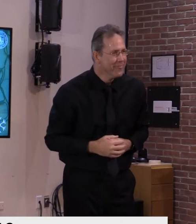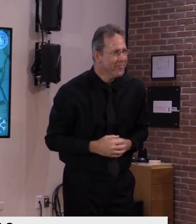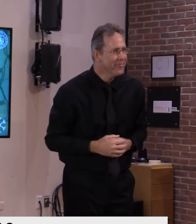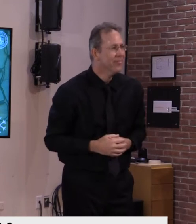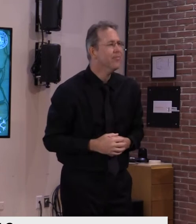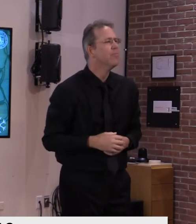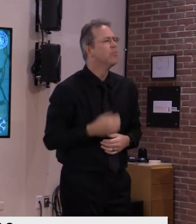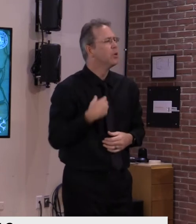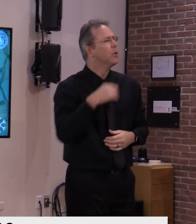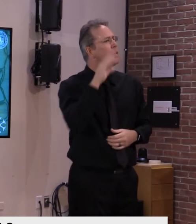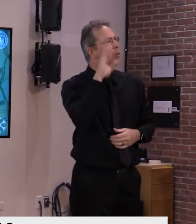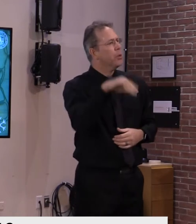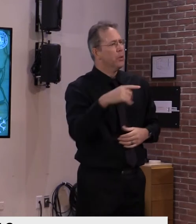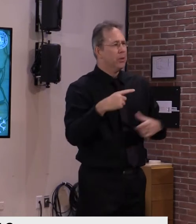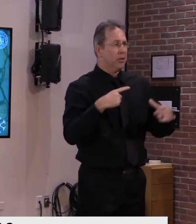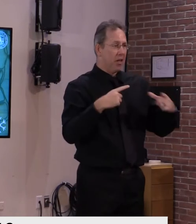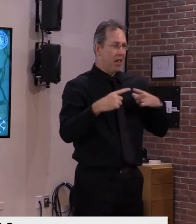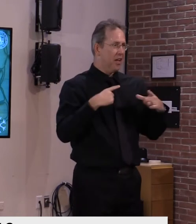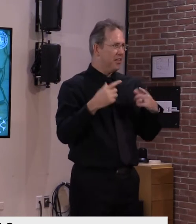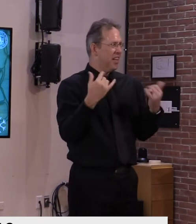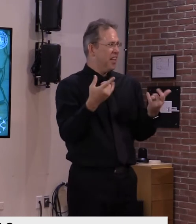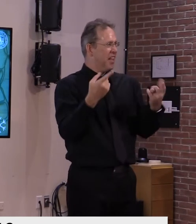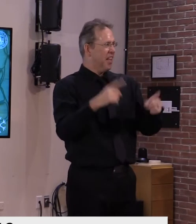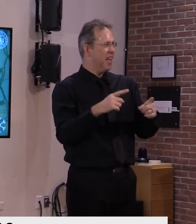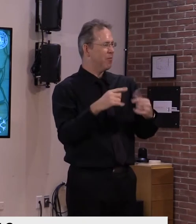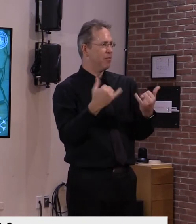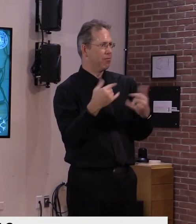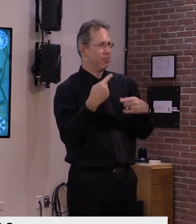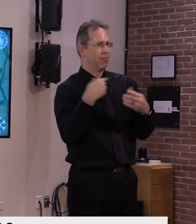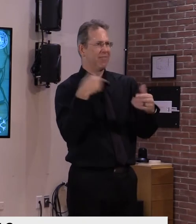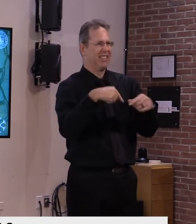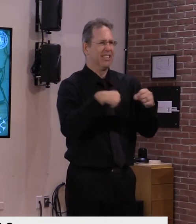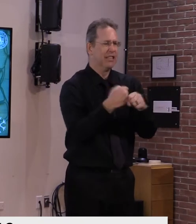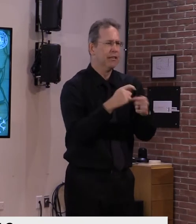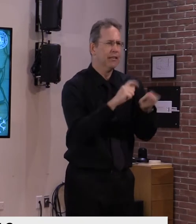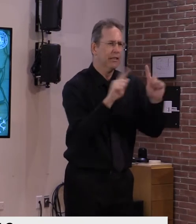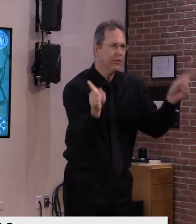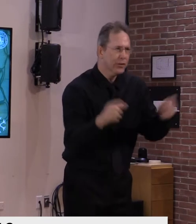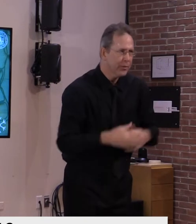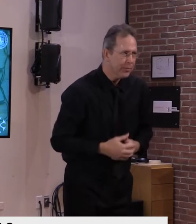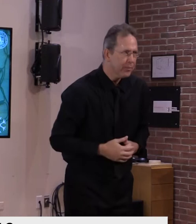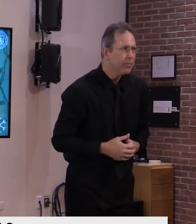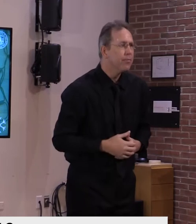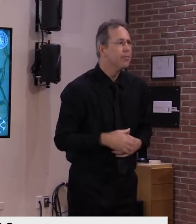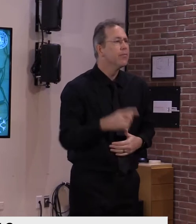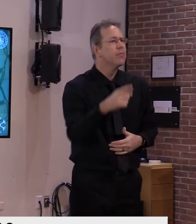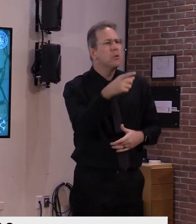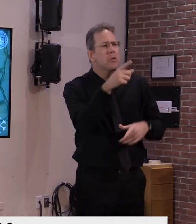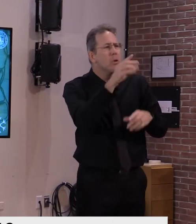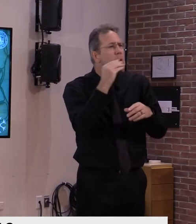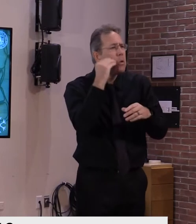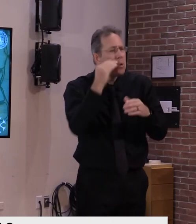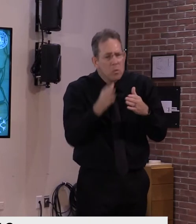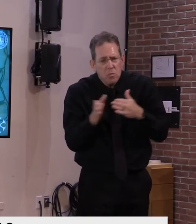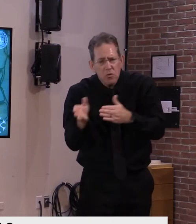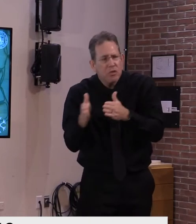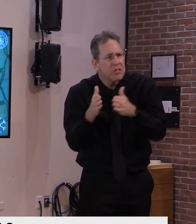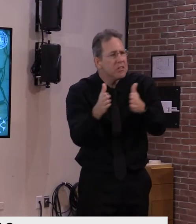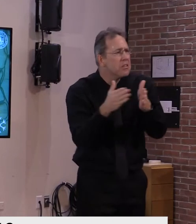this year, so let's make our streets and side roads special, lit up with decorations and lights all across the